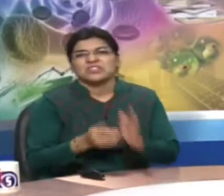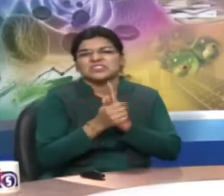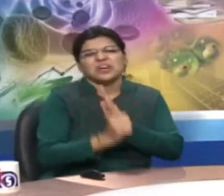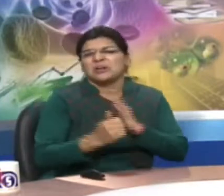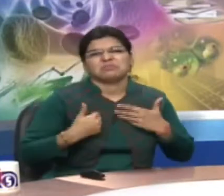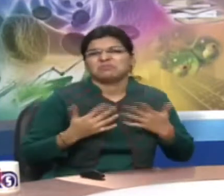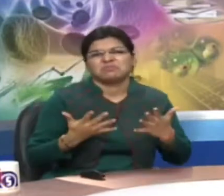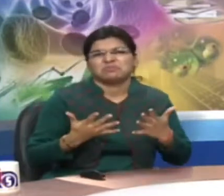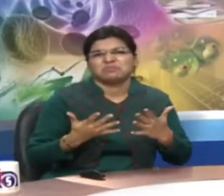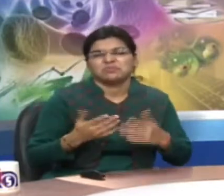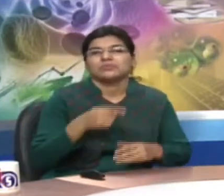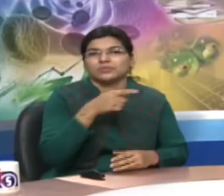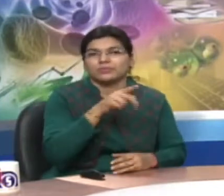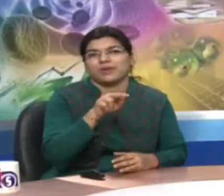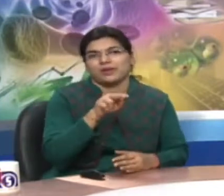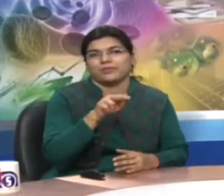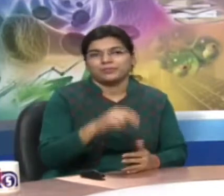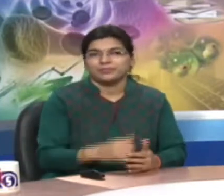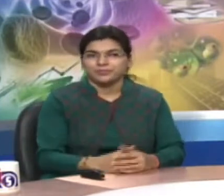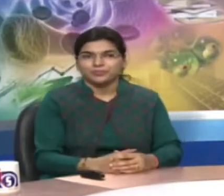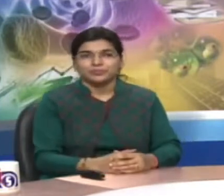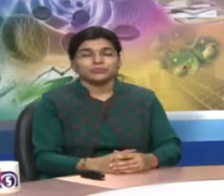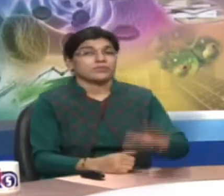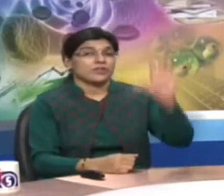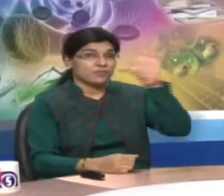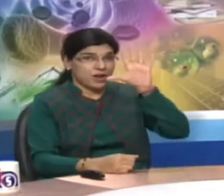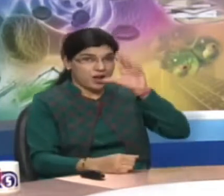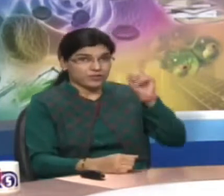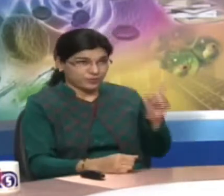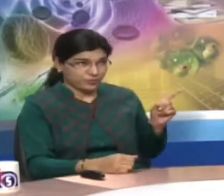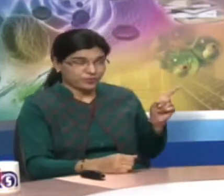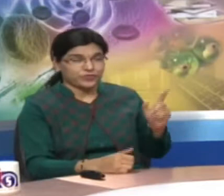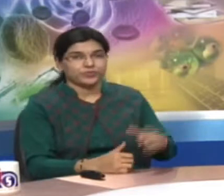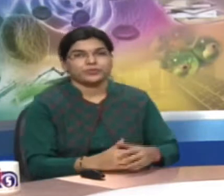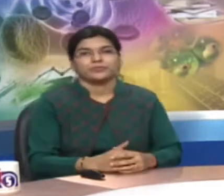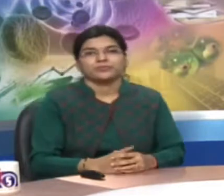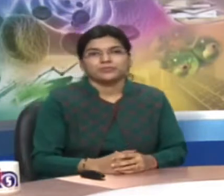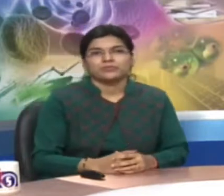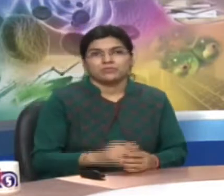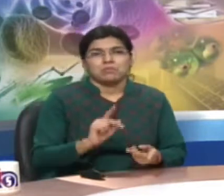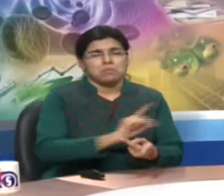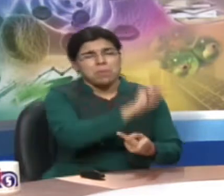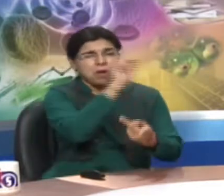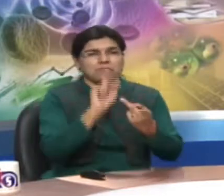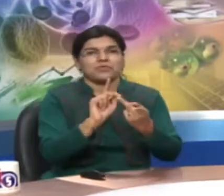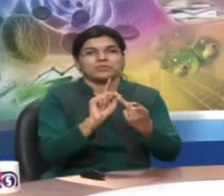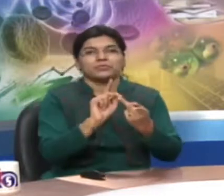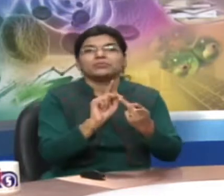The opposite will be unqualified. Fifth word is perfect.